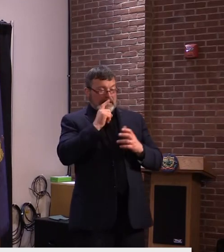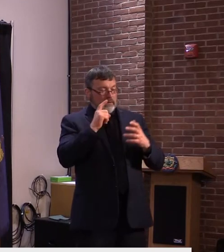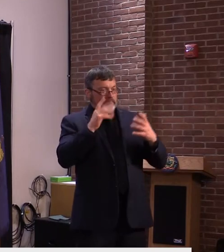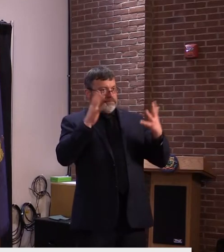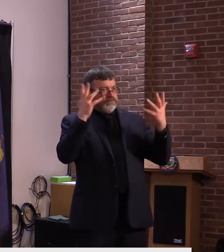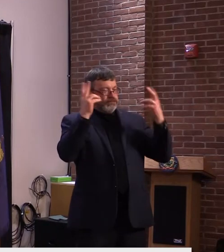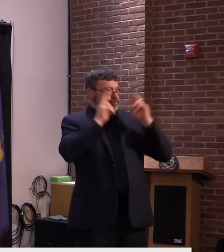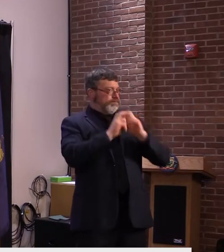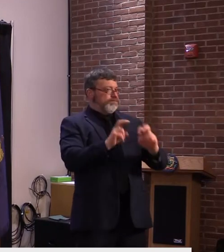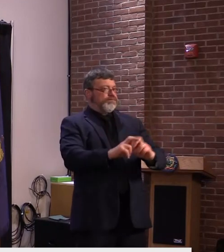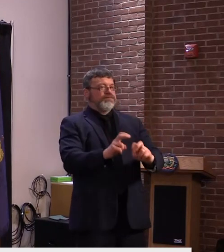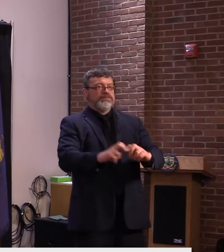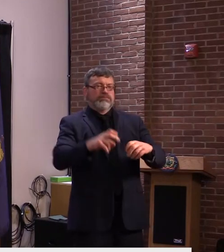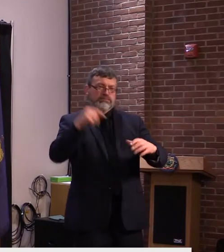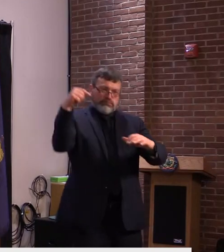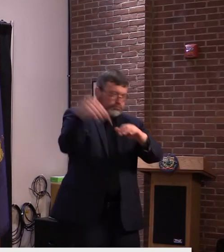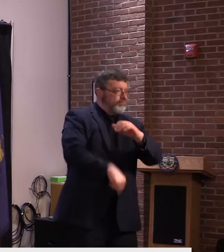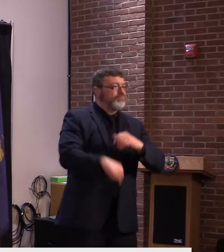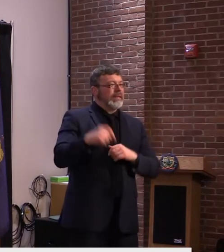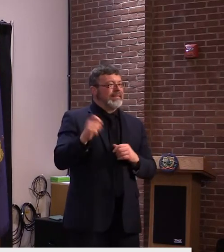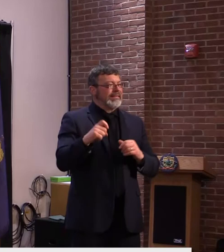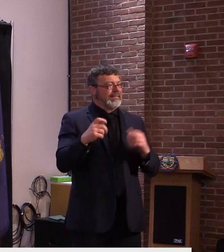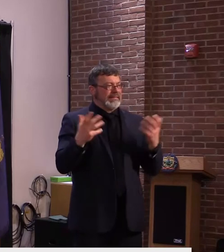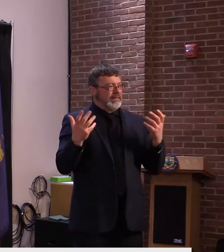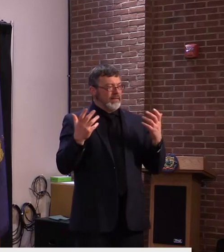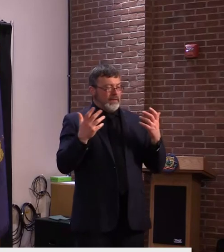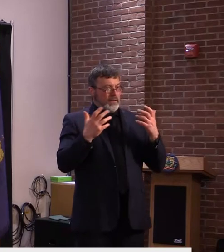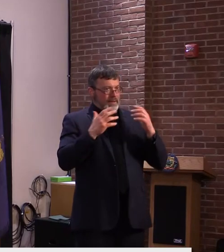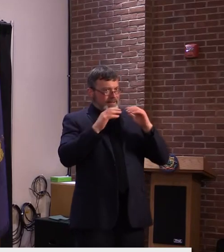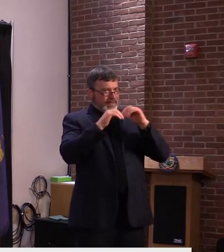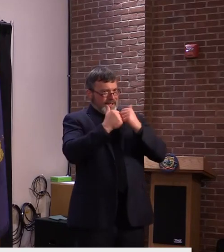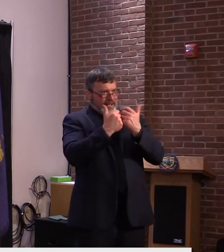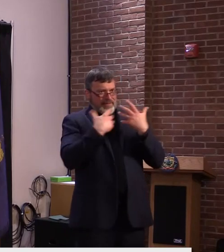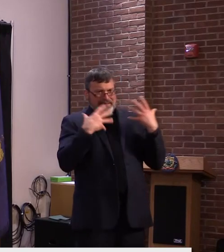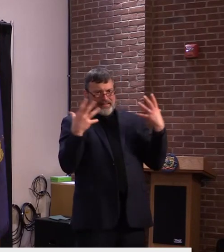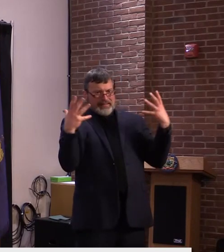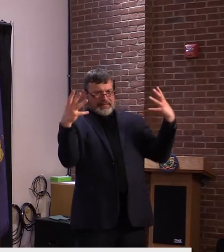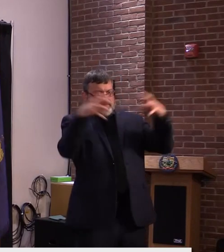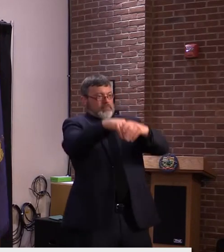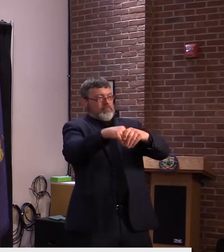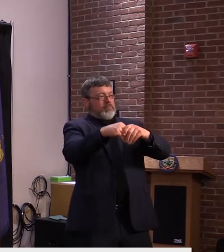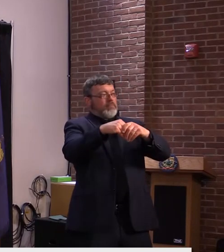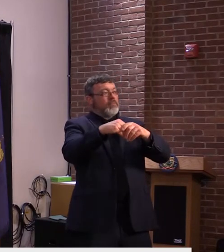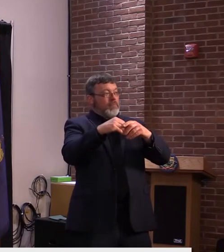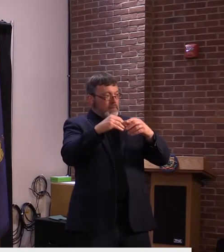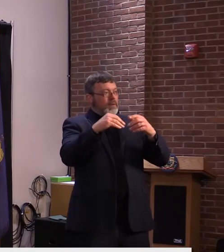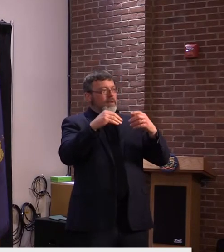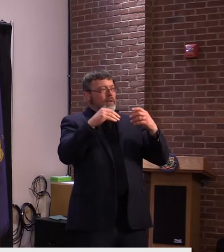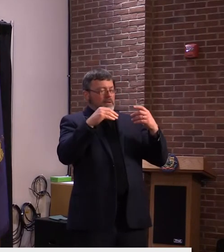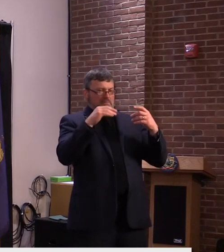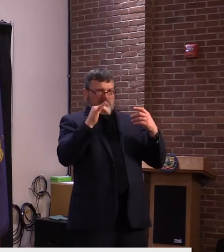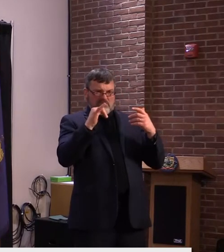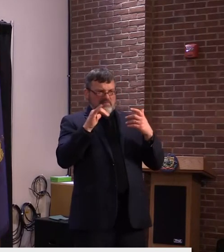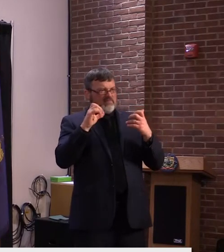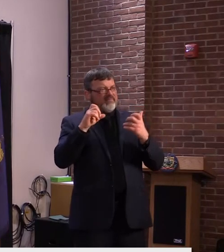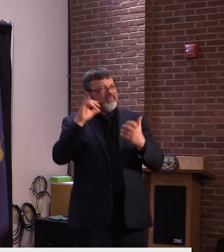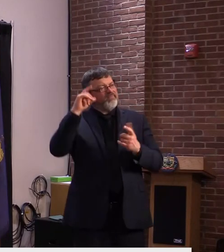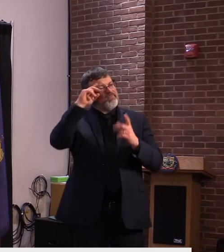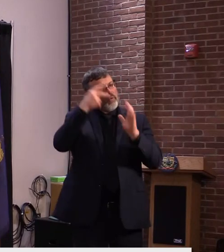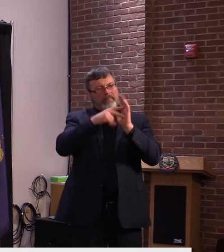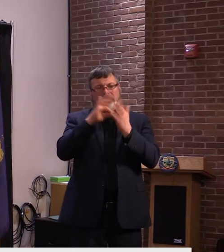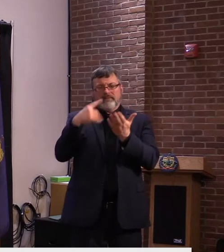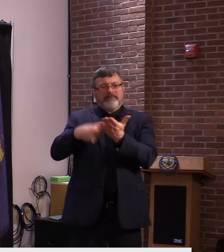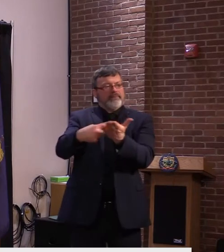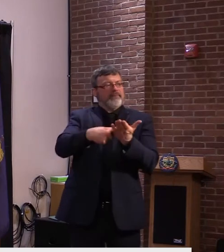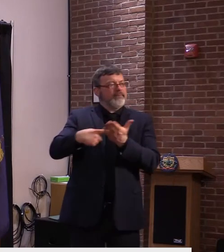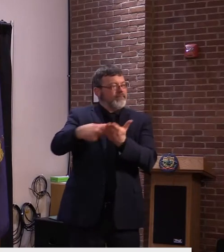of things to sort of put on the table. And this is a very early juncture, I would regard. Not the least of